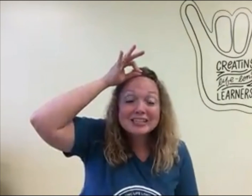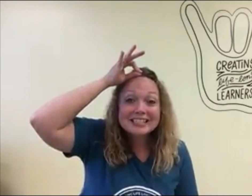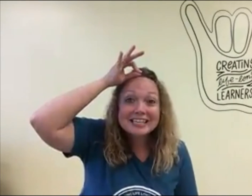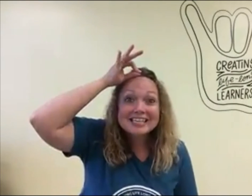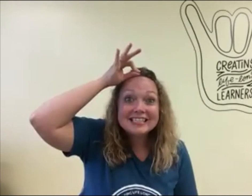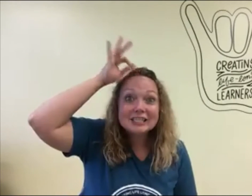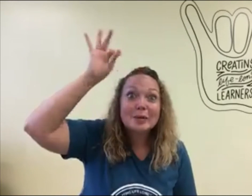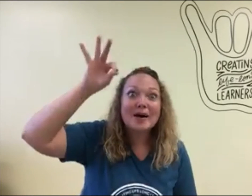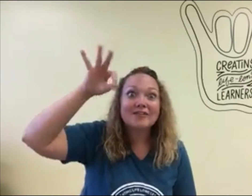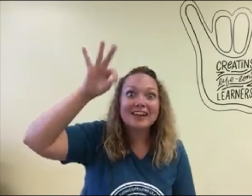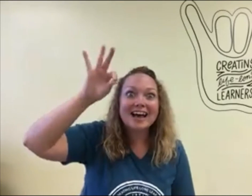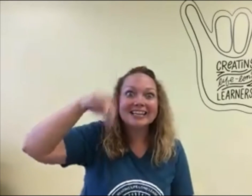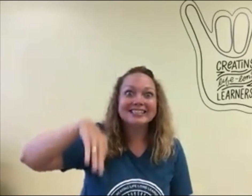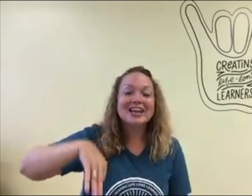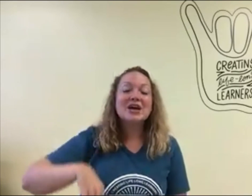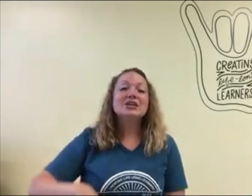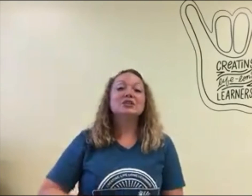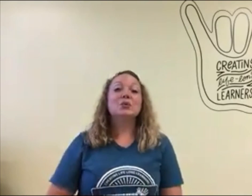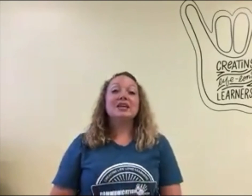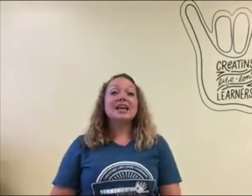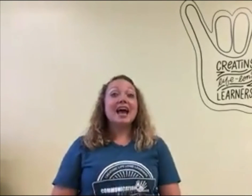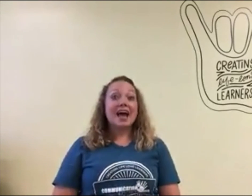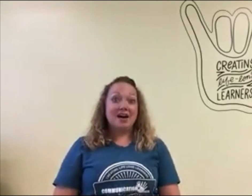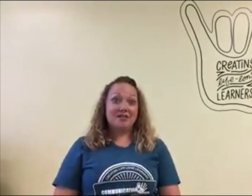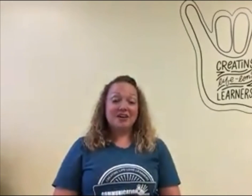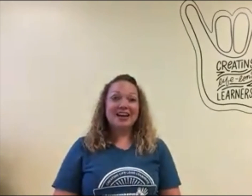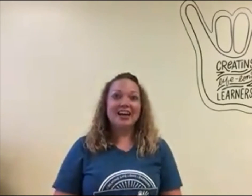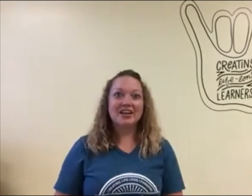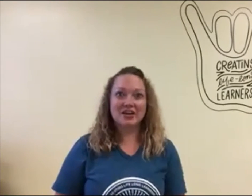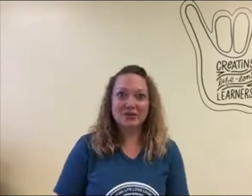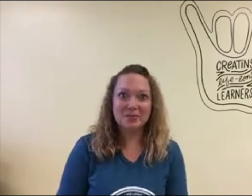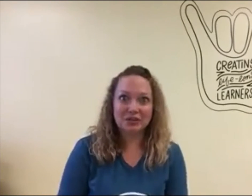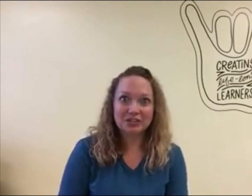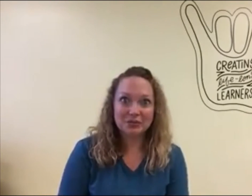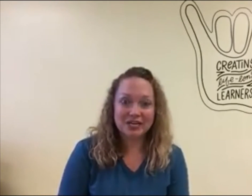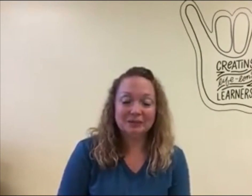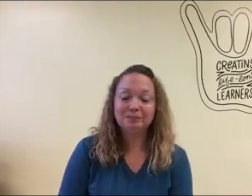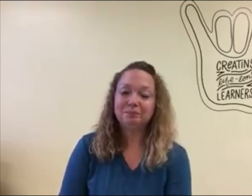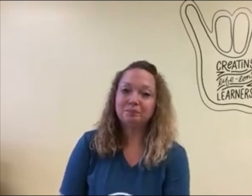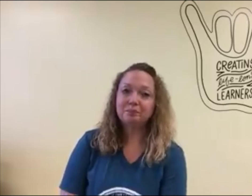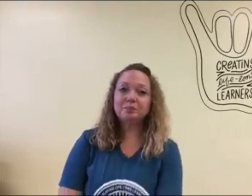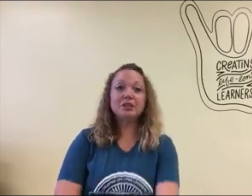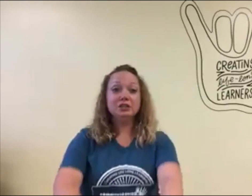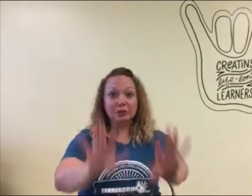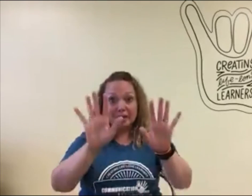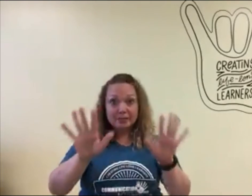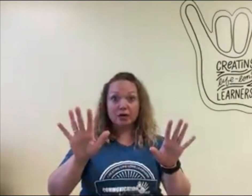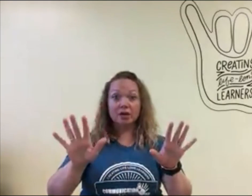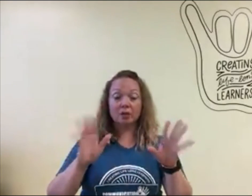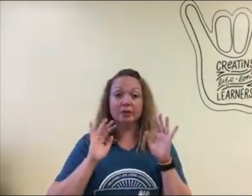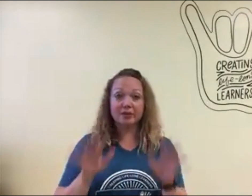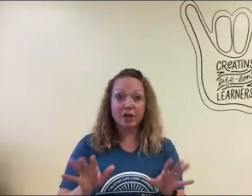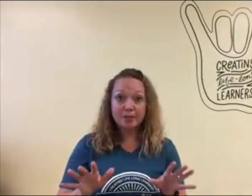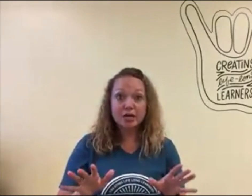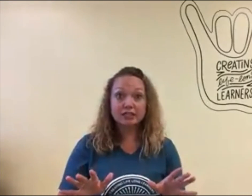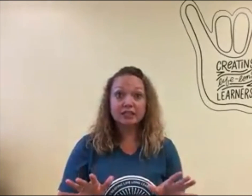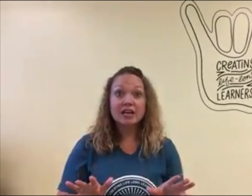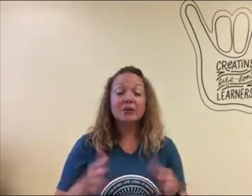teach them about flies. So we have another book to read. So remember, when we read our books, we have to sing our